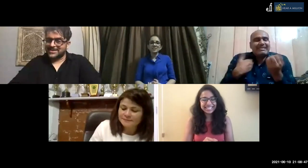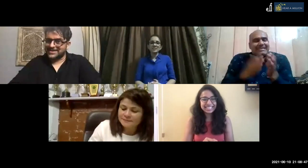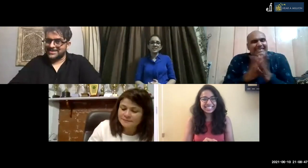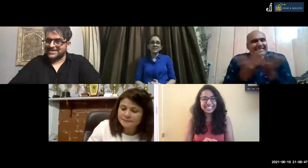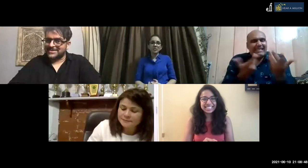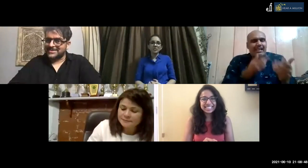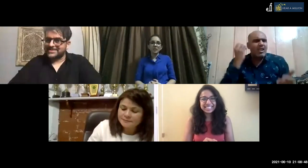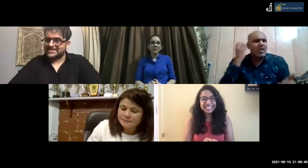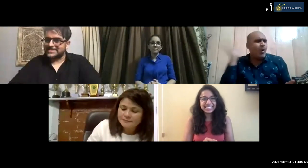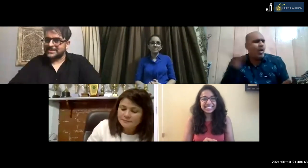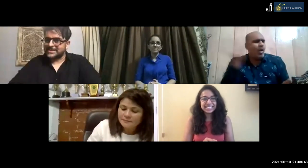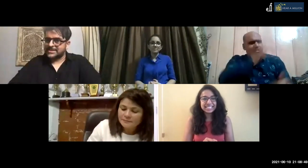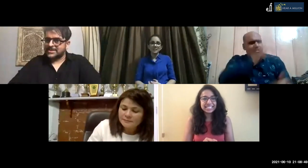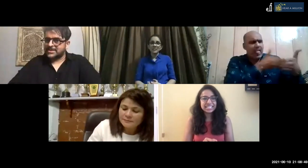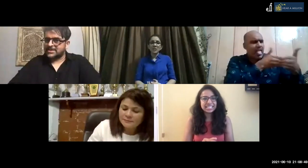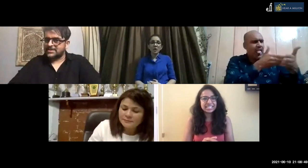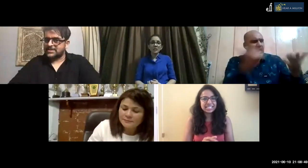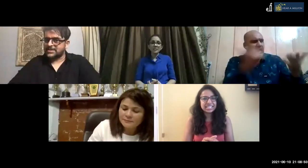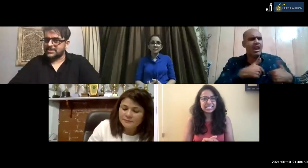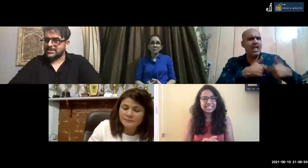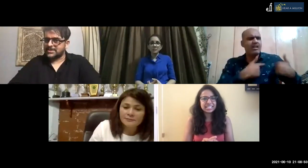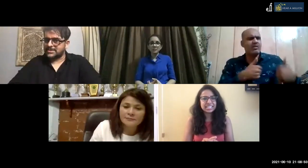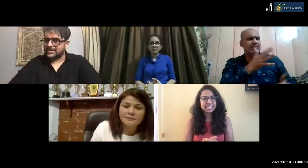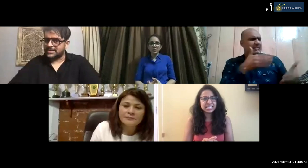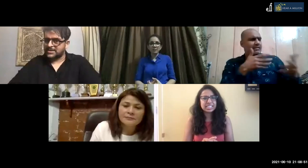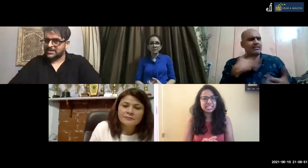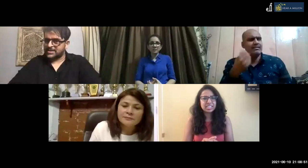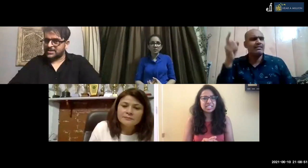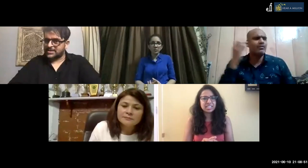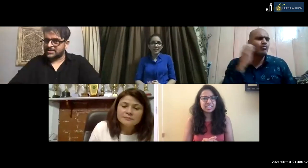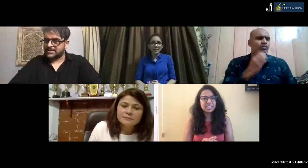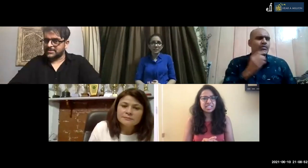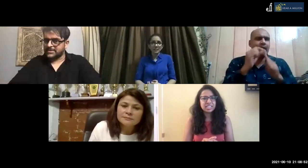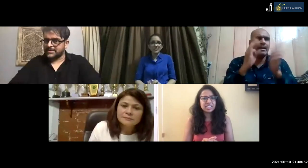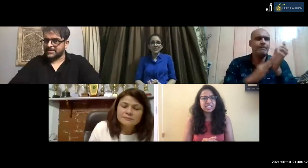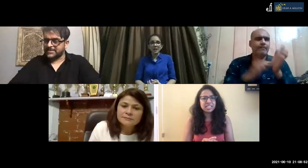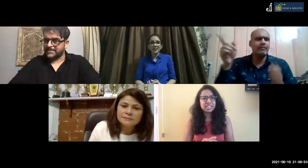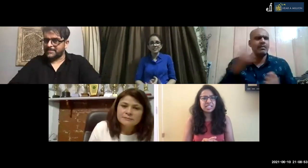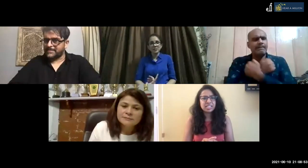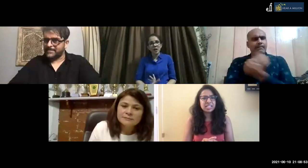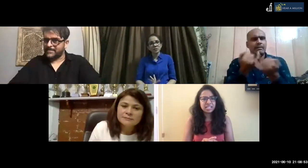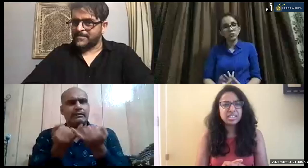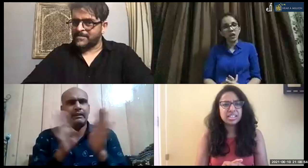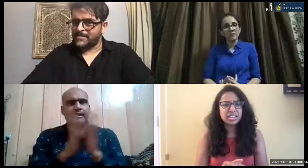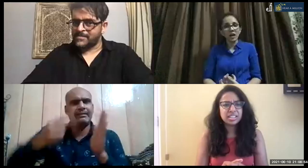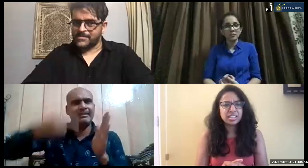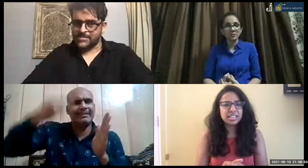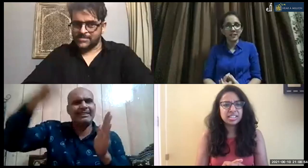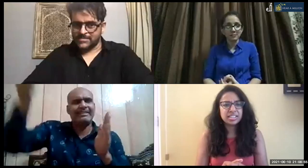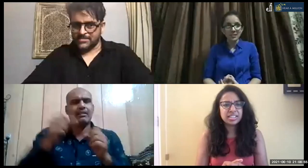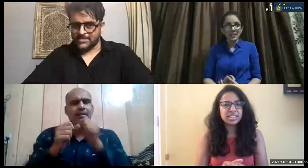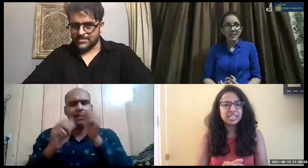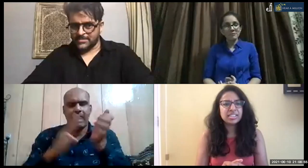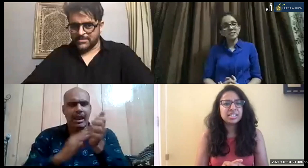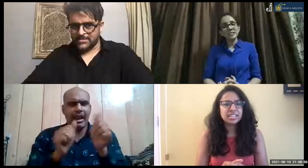I just think, that all hearing people, whatever, I don't understand how they don't have a heart for